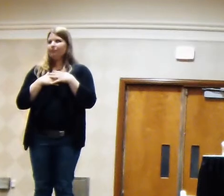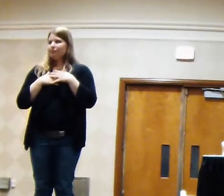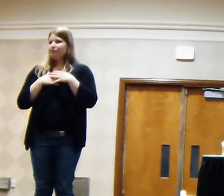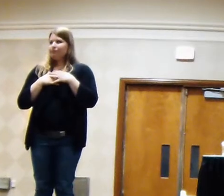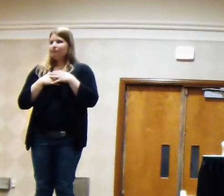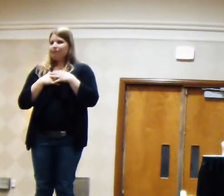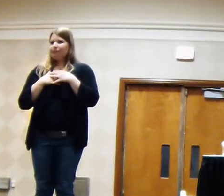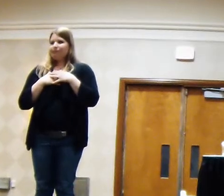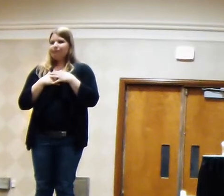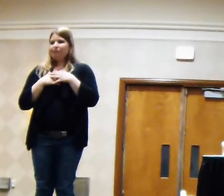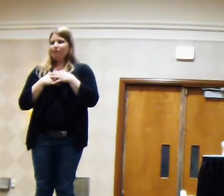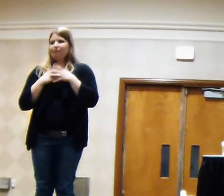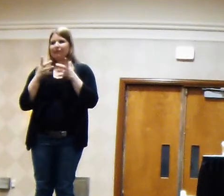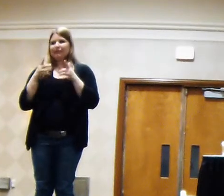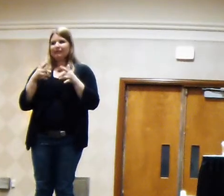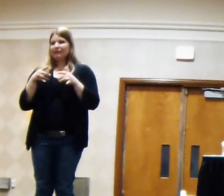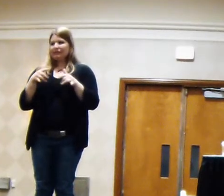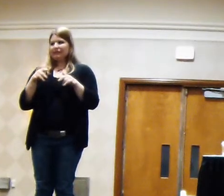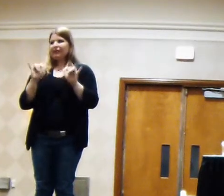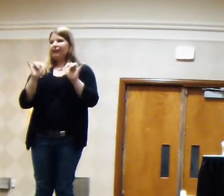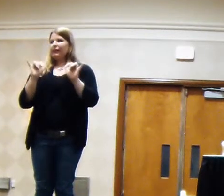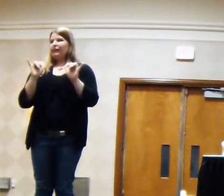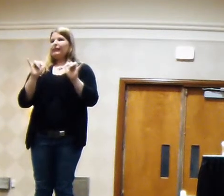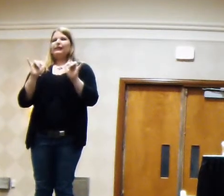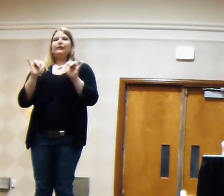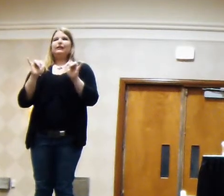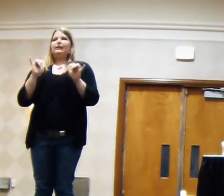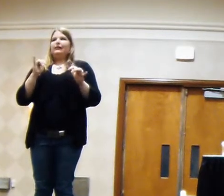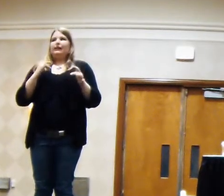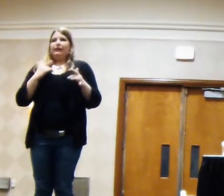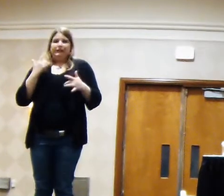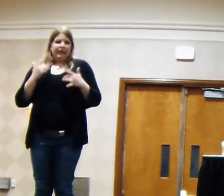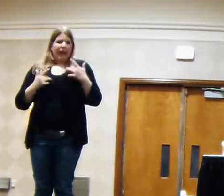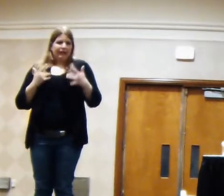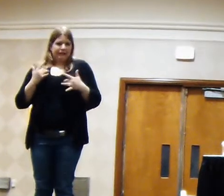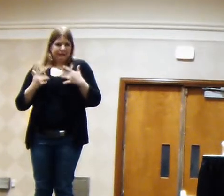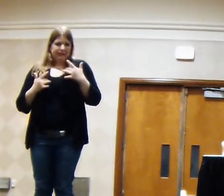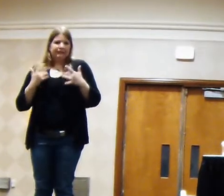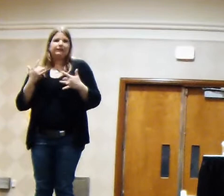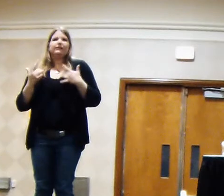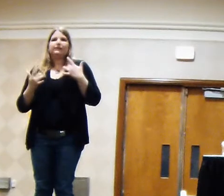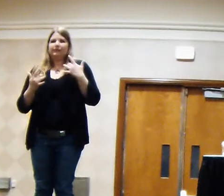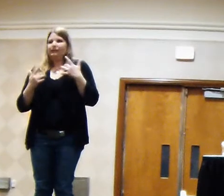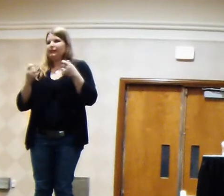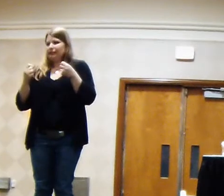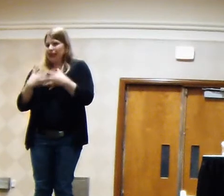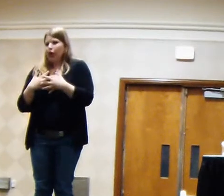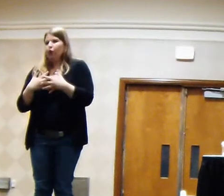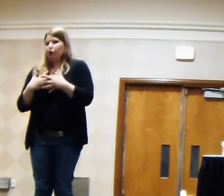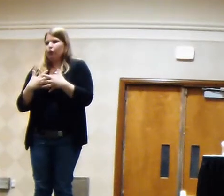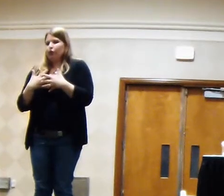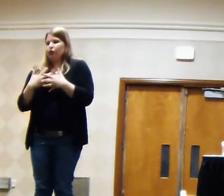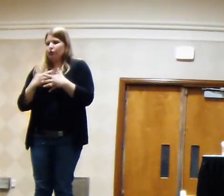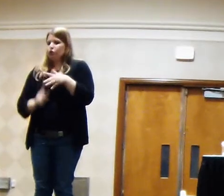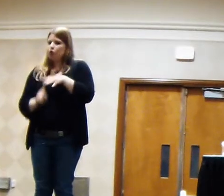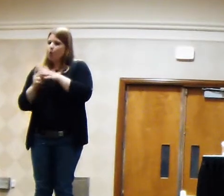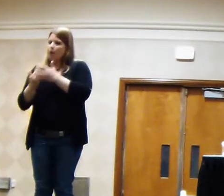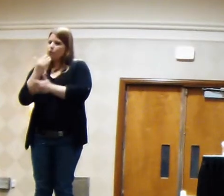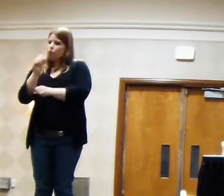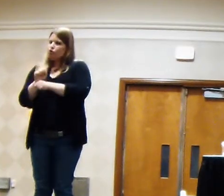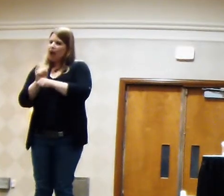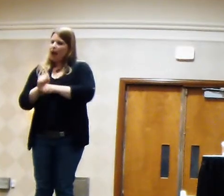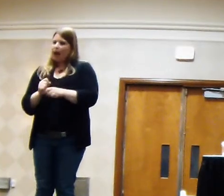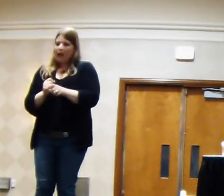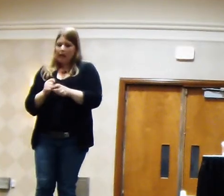It's something that I still get excited and scared at a new job because, you feel exposed and, you feel like